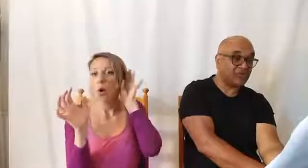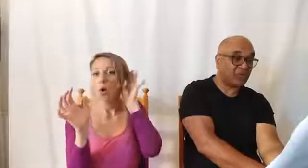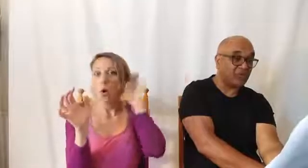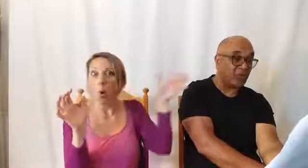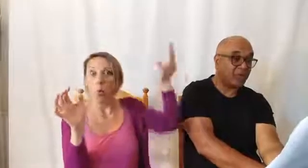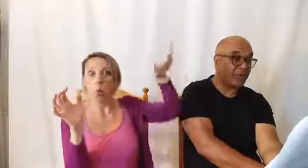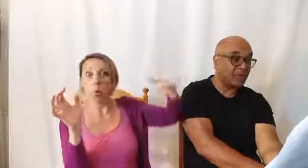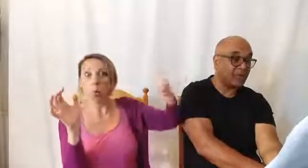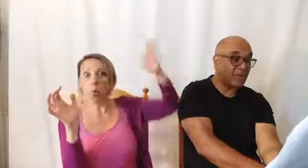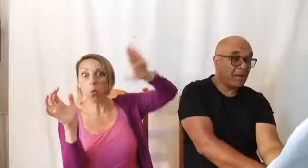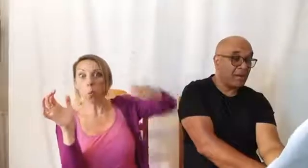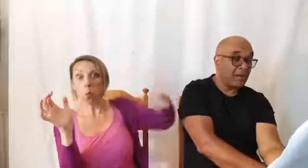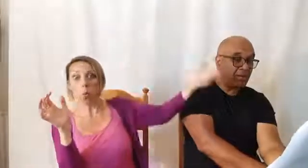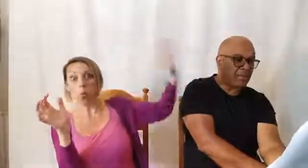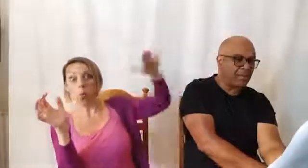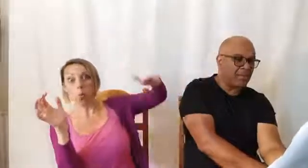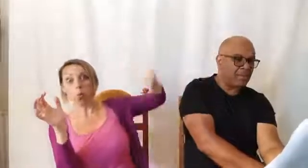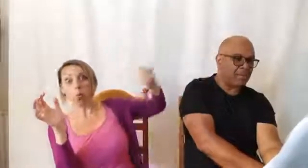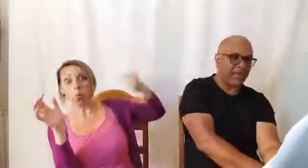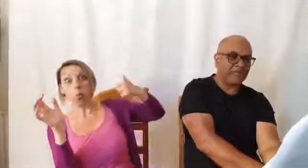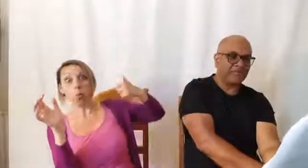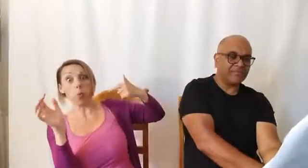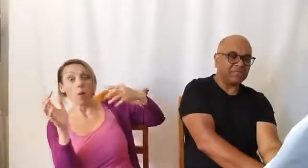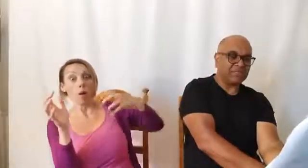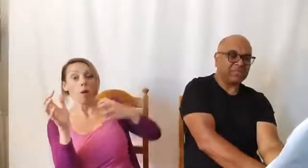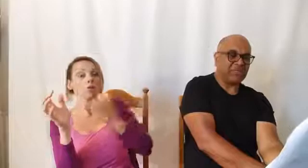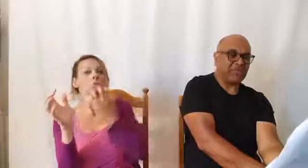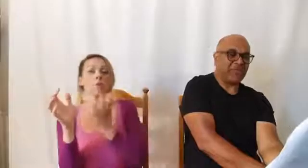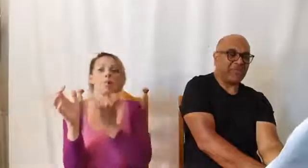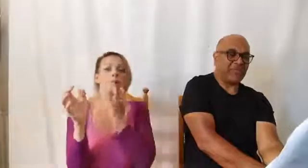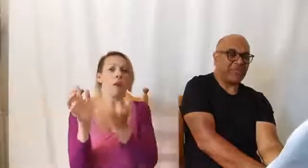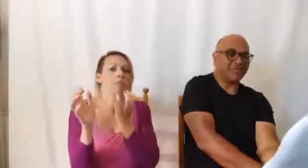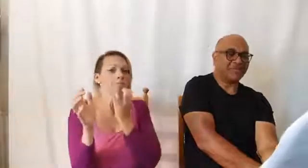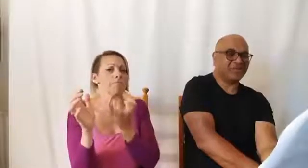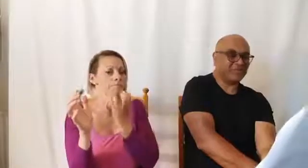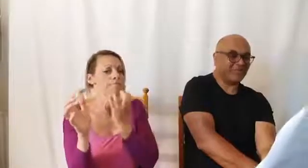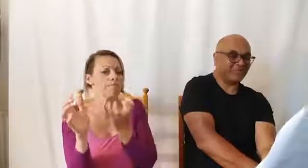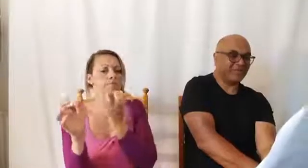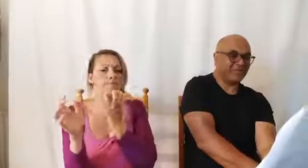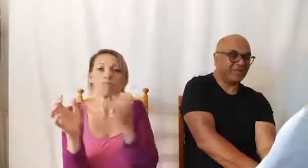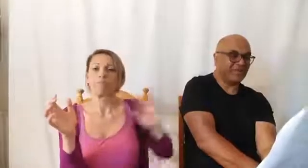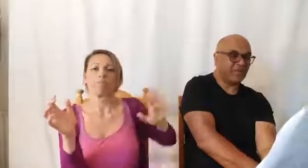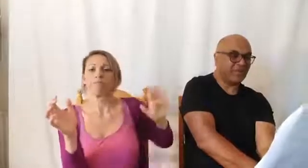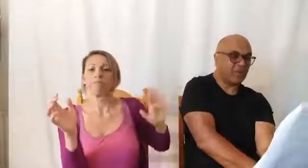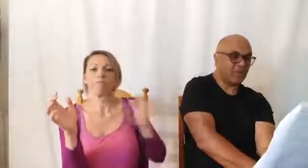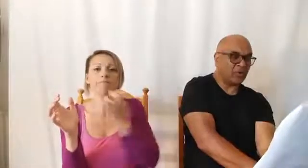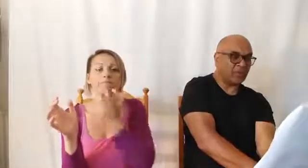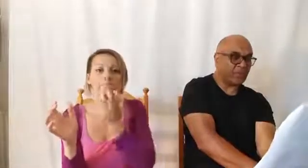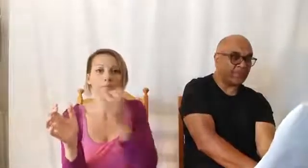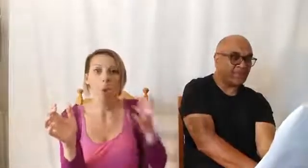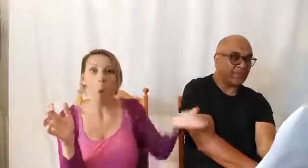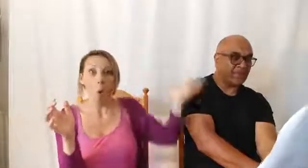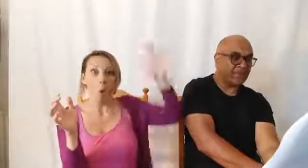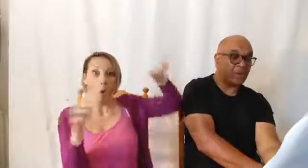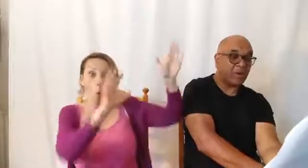for him, Ben was brave, so it did not bother him one little bit, until he got swept up into a whirlwind